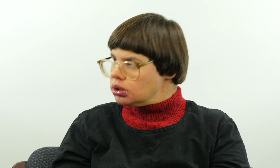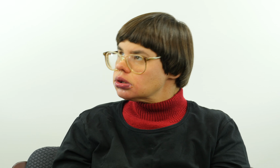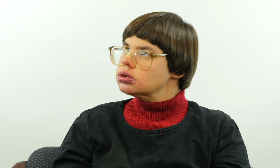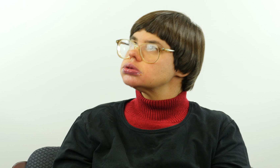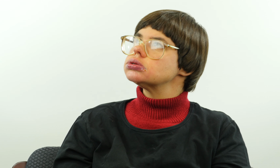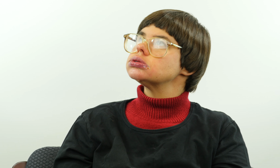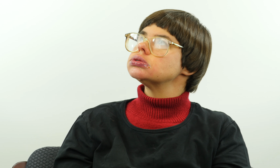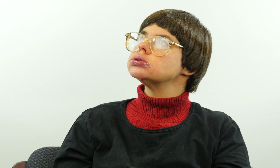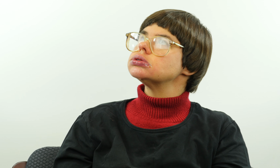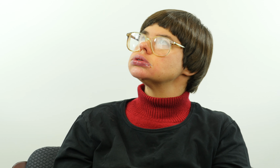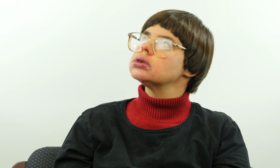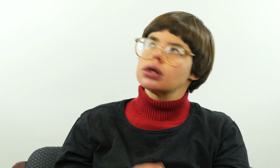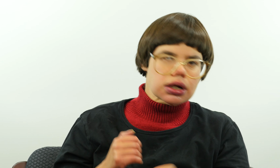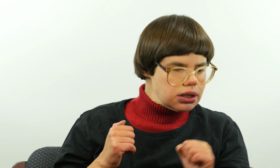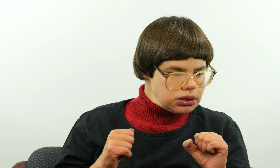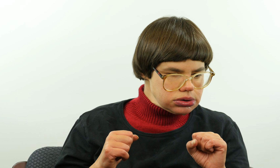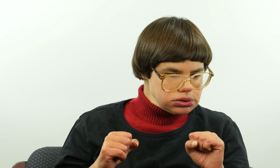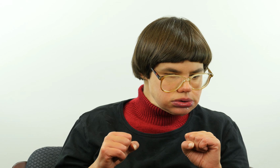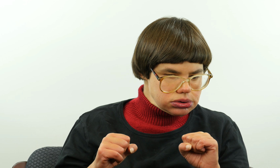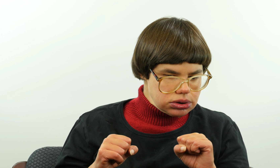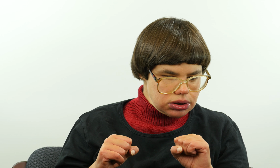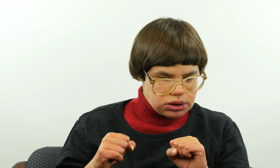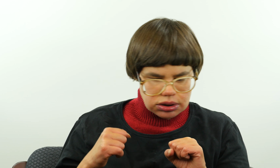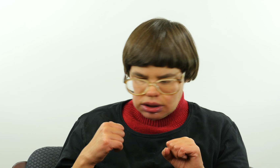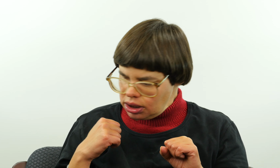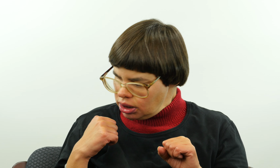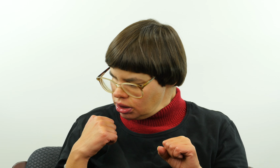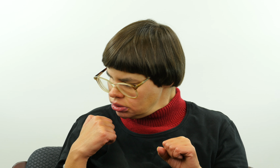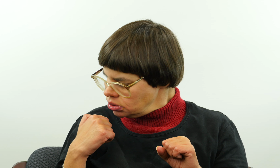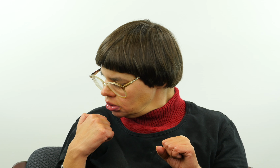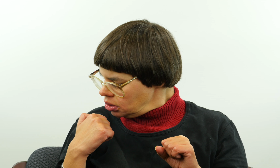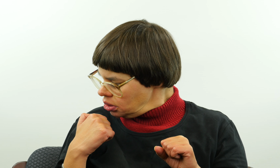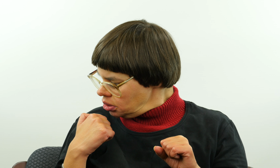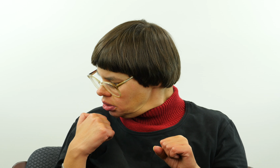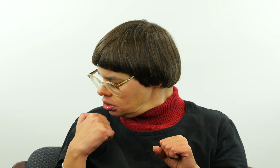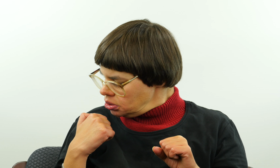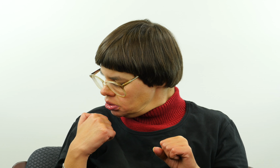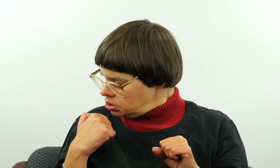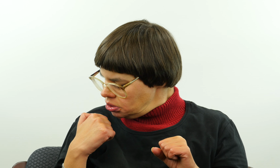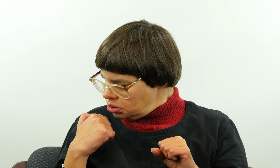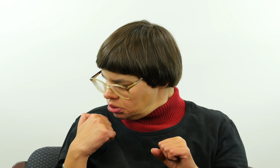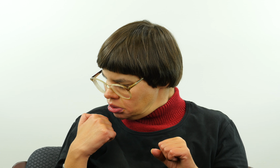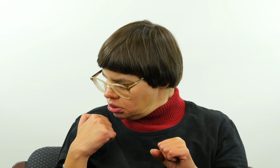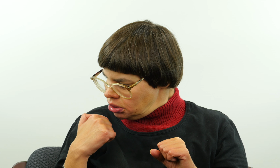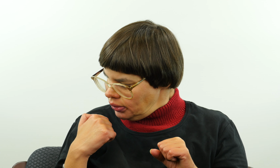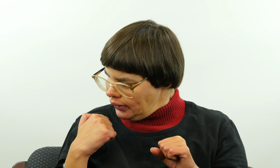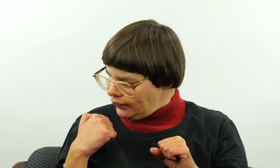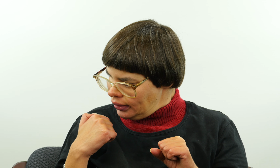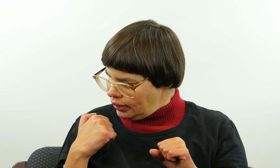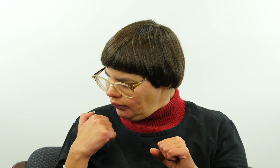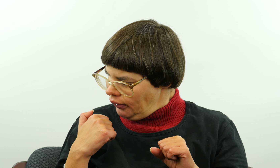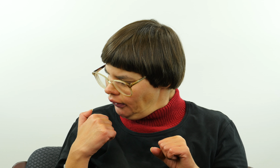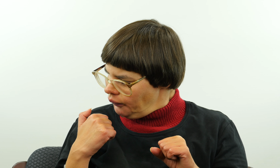Did you have a good day today? Yeah. Yeah. Yeah. Yeah. Do you like to see Loie at home? No.